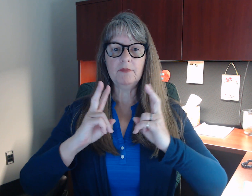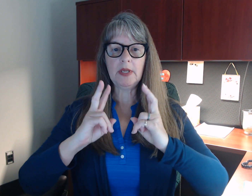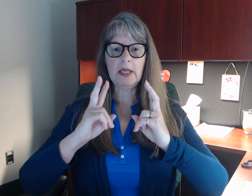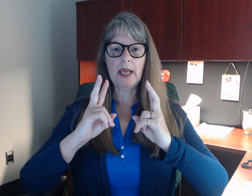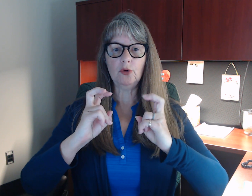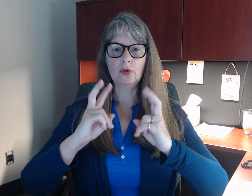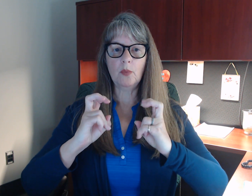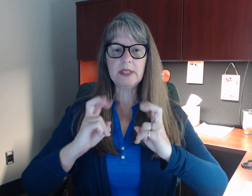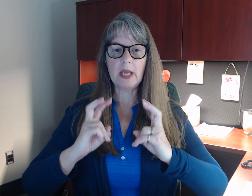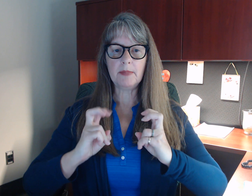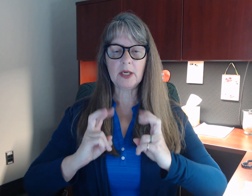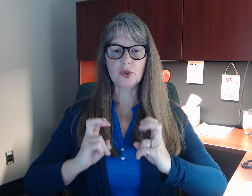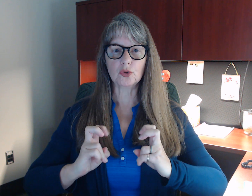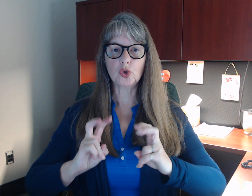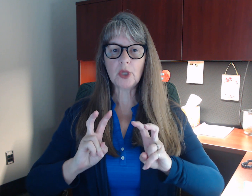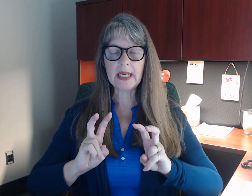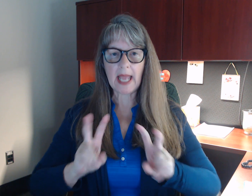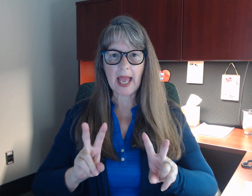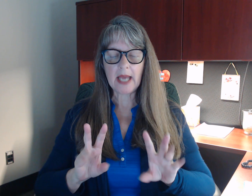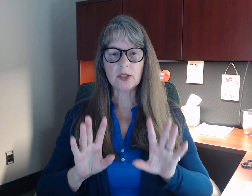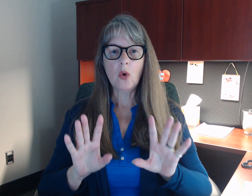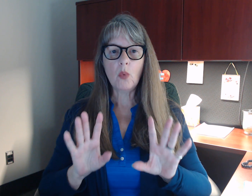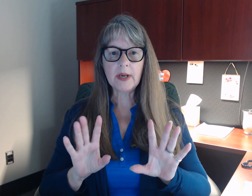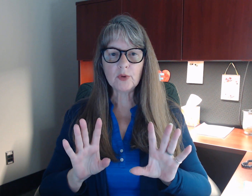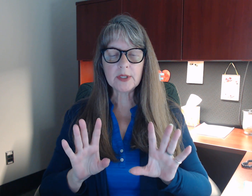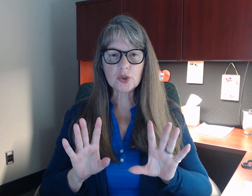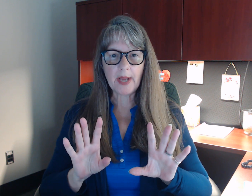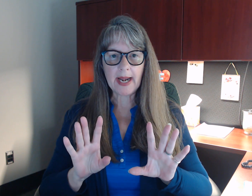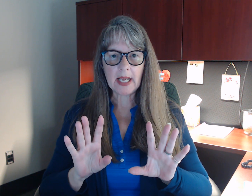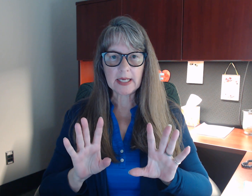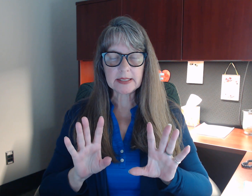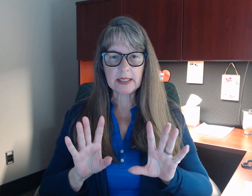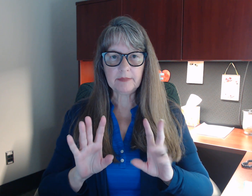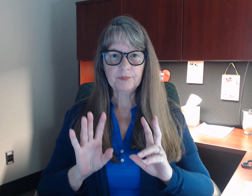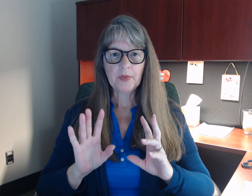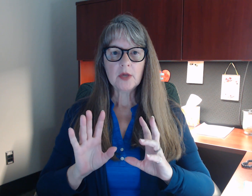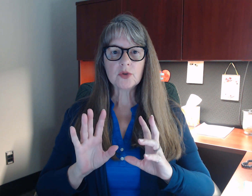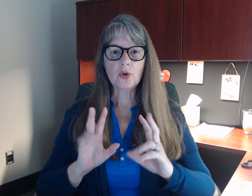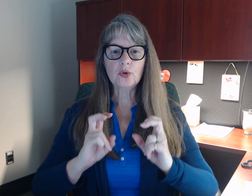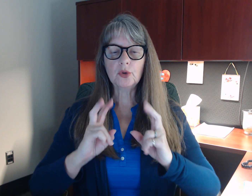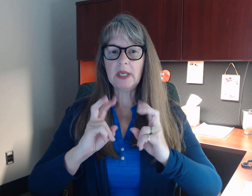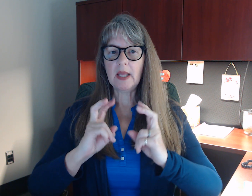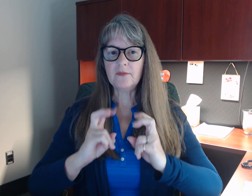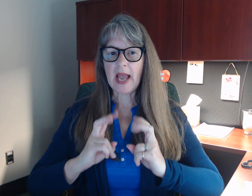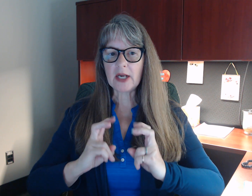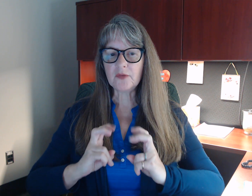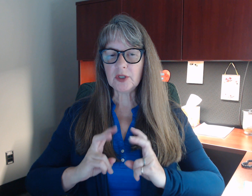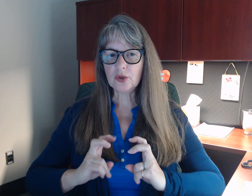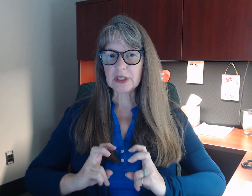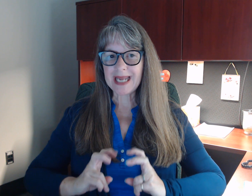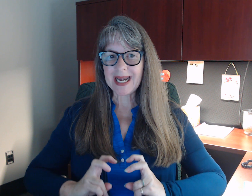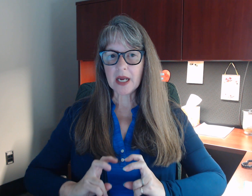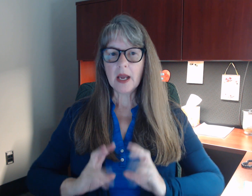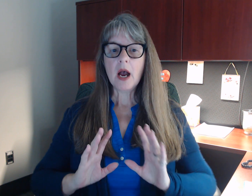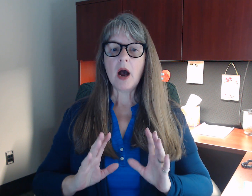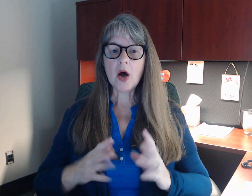V, and you're going down because you're looking at whatever it is you're analyzing. So you're looking at fact, figures, data.